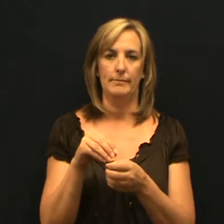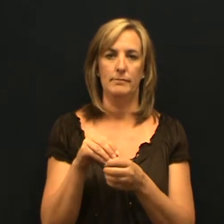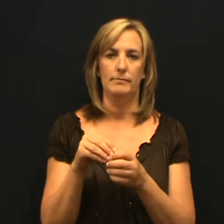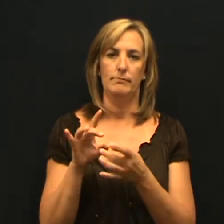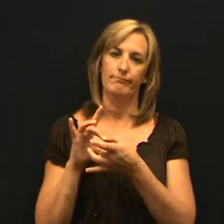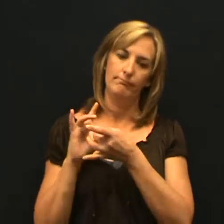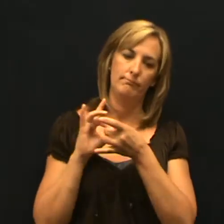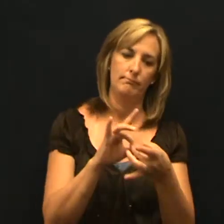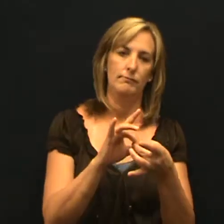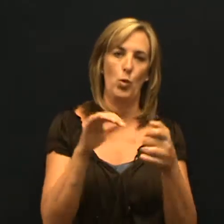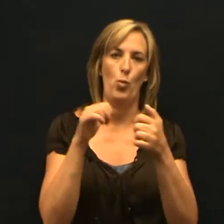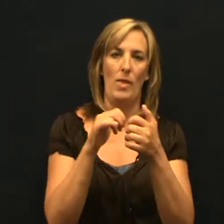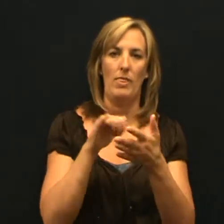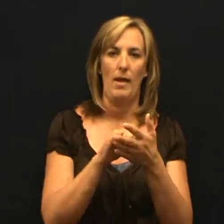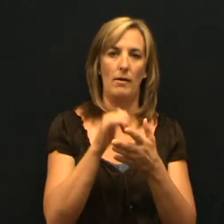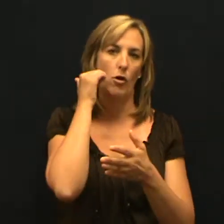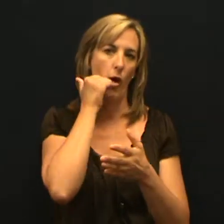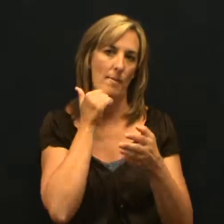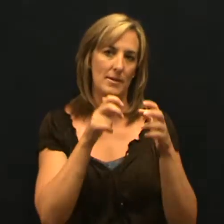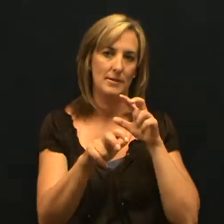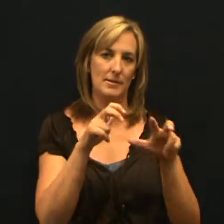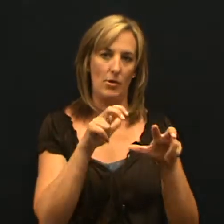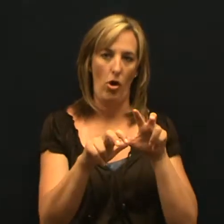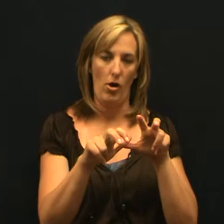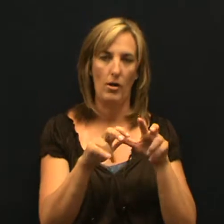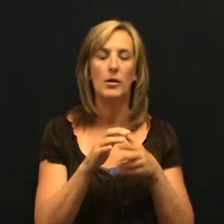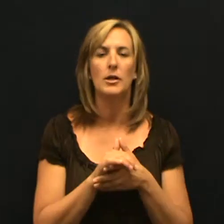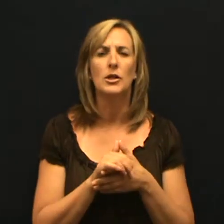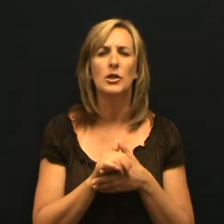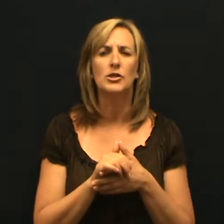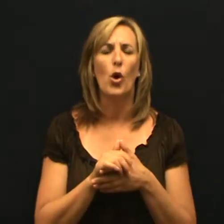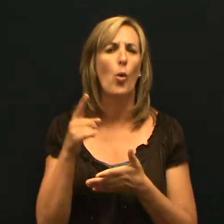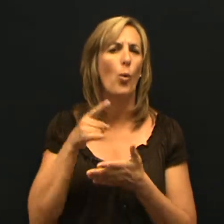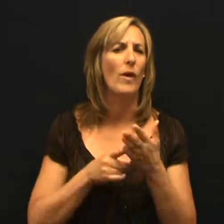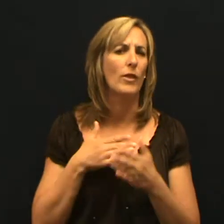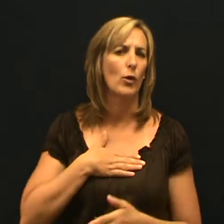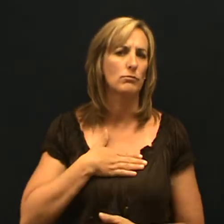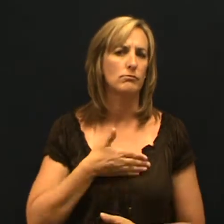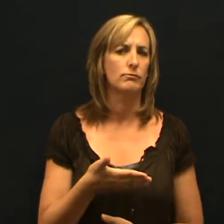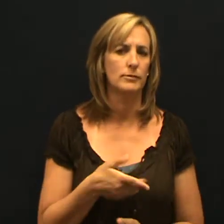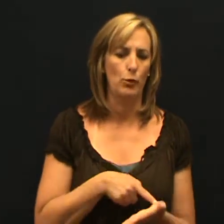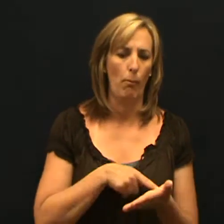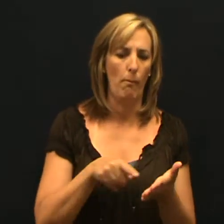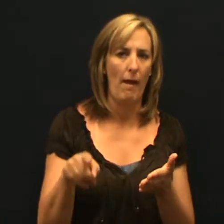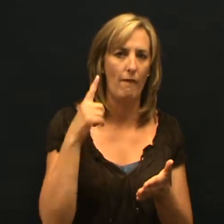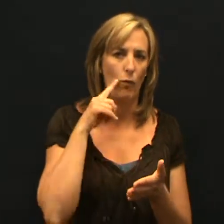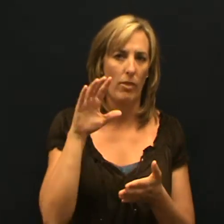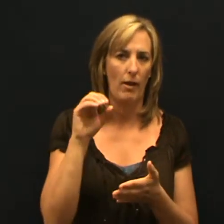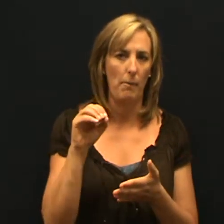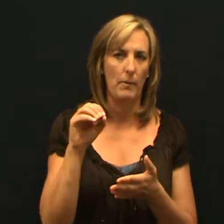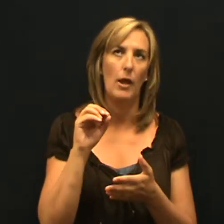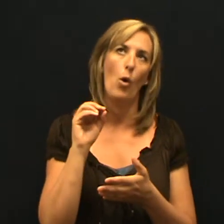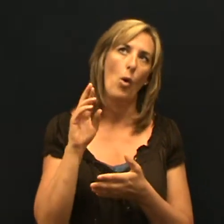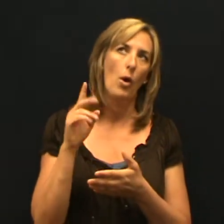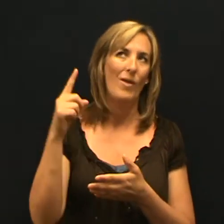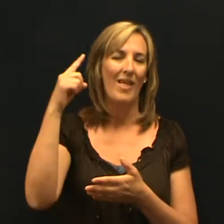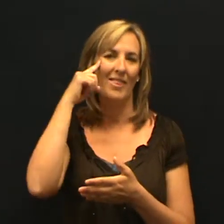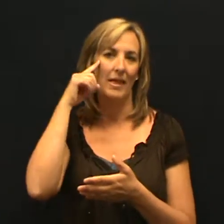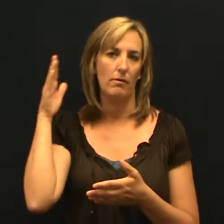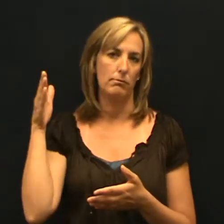they are willing to pay for the company, what they think the long-term performance value of this company is going to be. And so